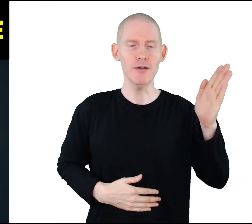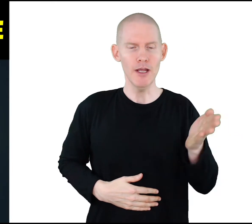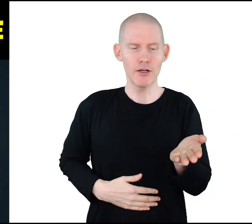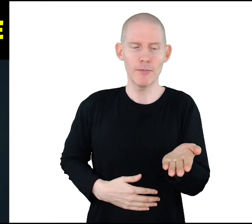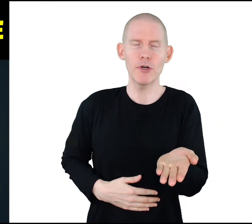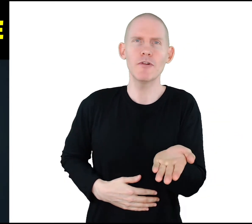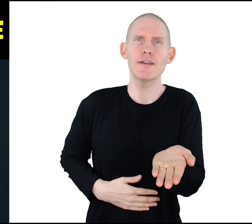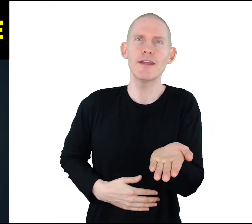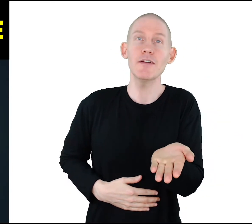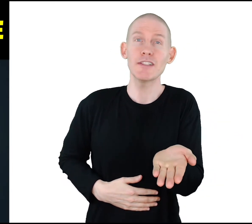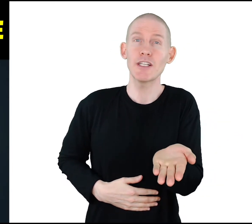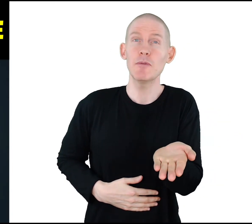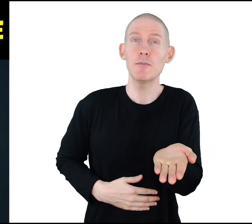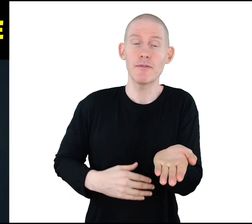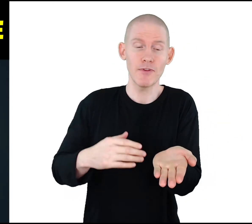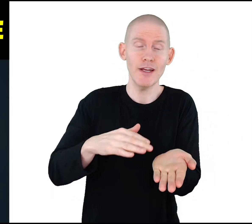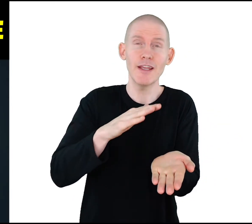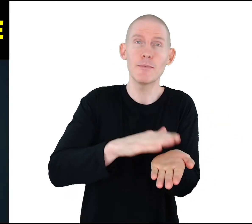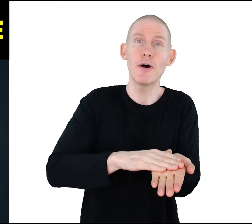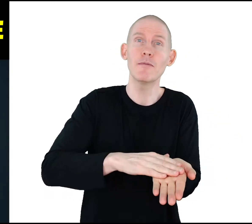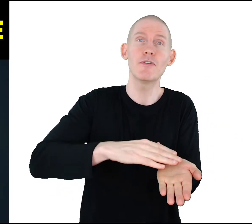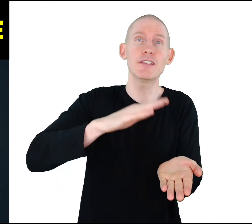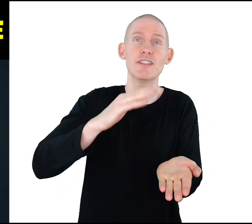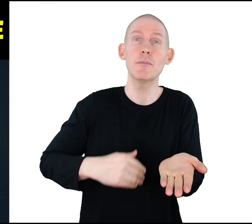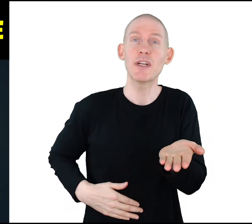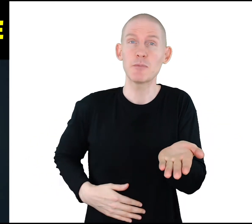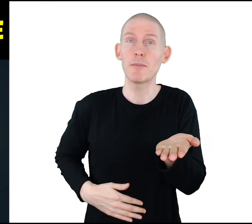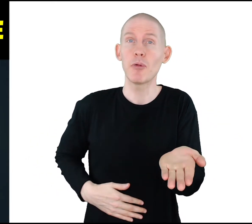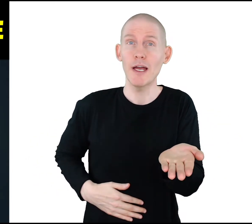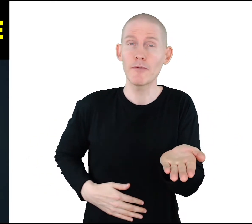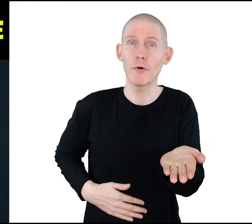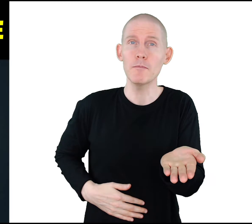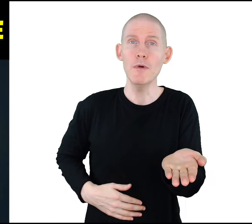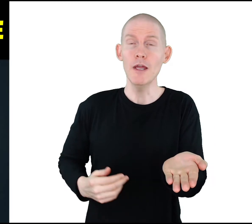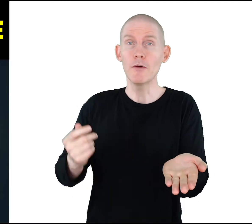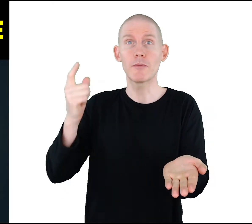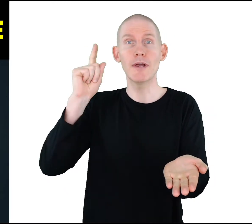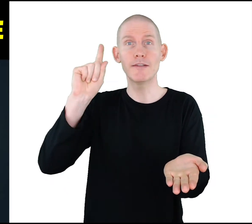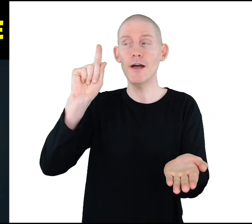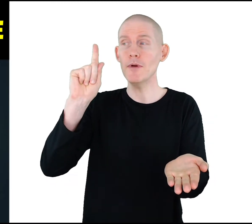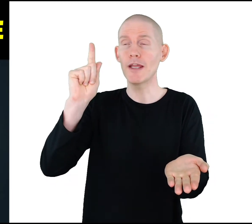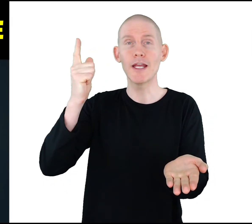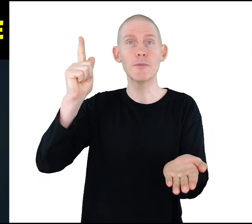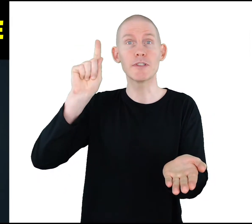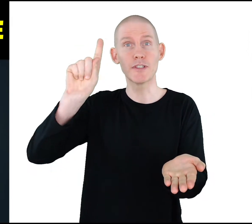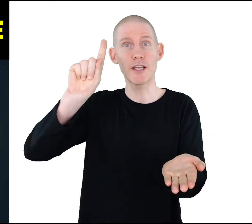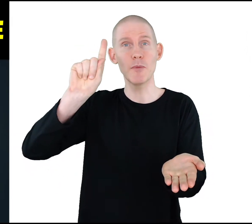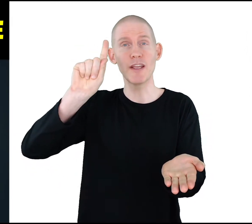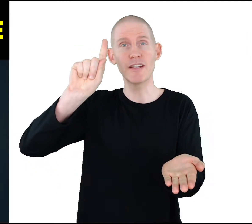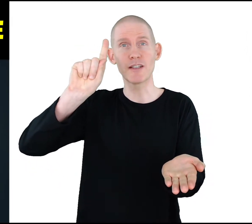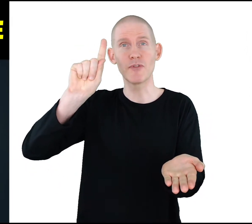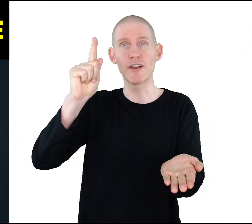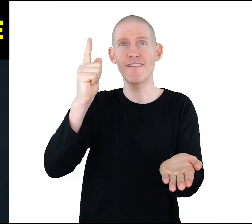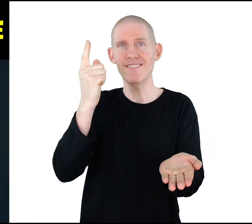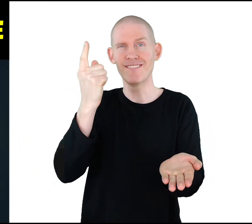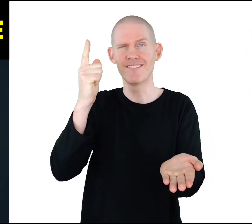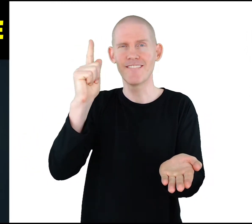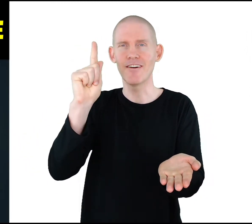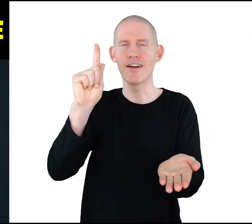going to put it right there. That's going to be my flat hand, palm facing up. That's my platform. With my dominant hand, I'm going to stick up my index finger. All right,